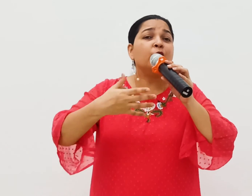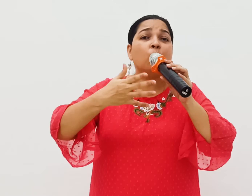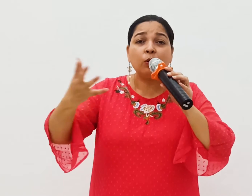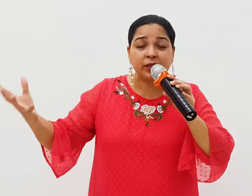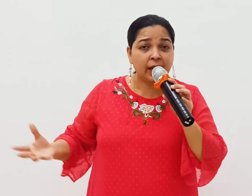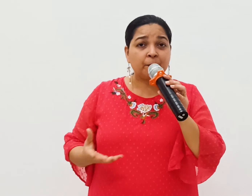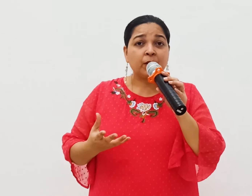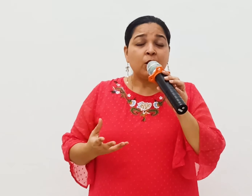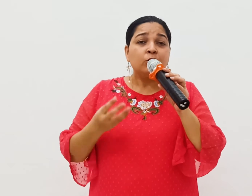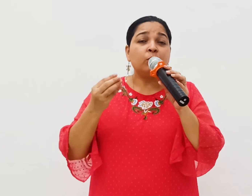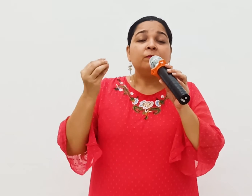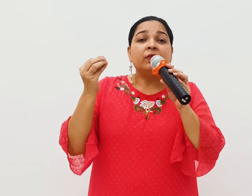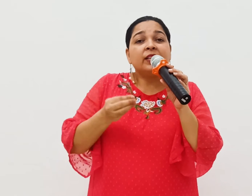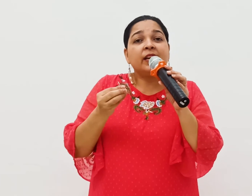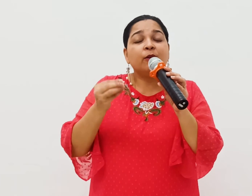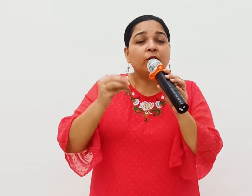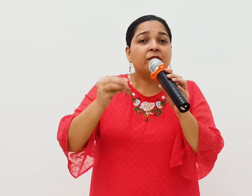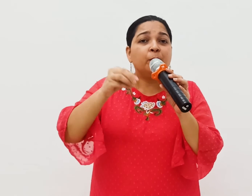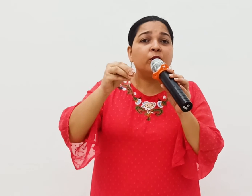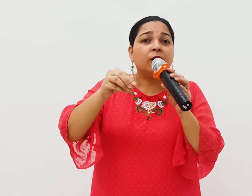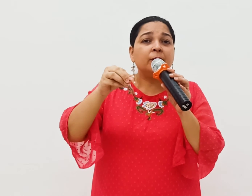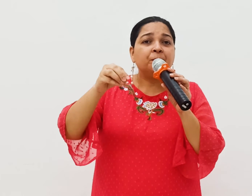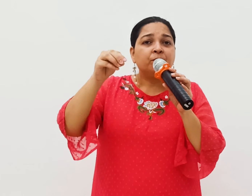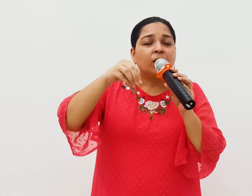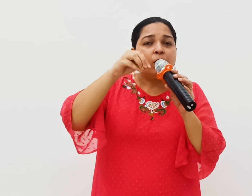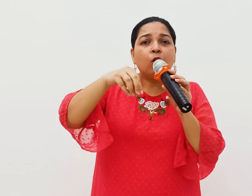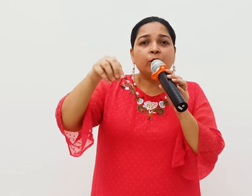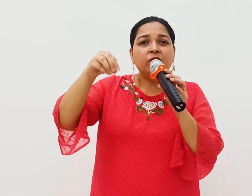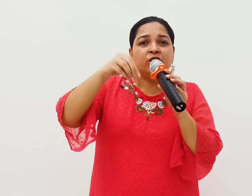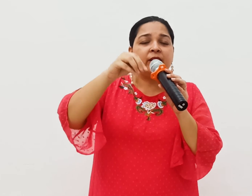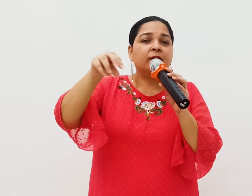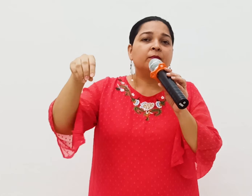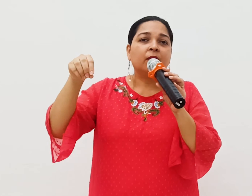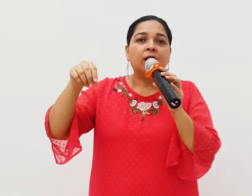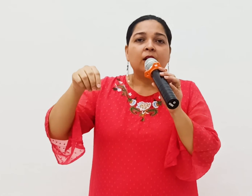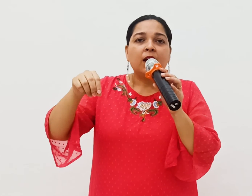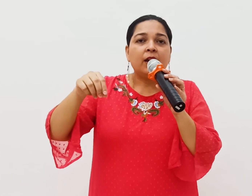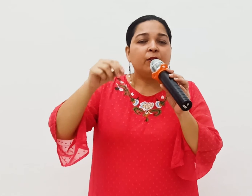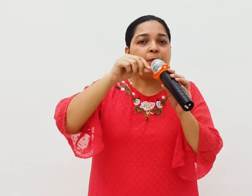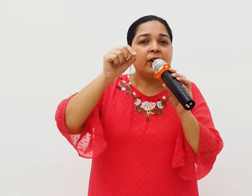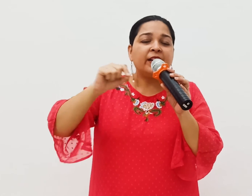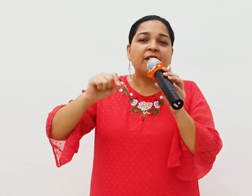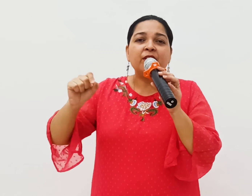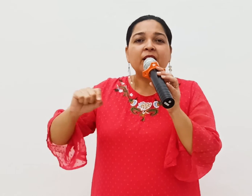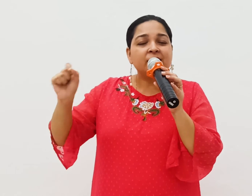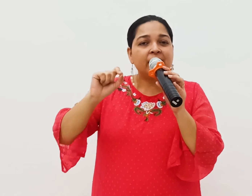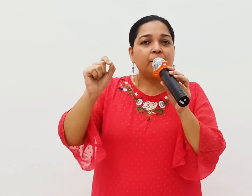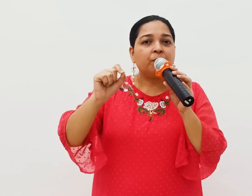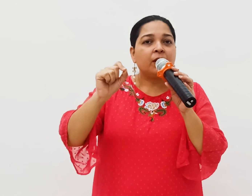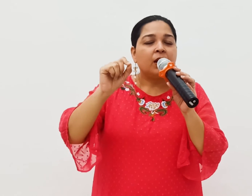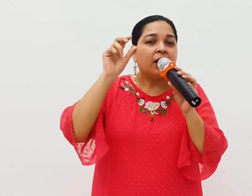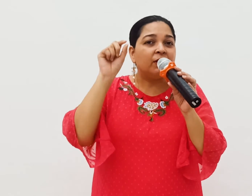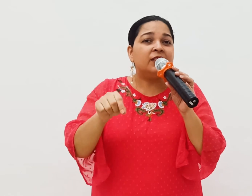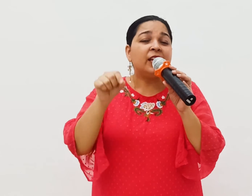responsible for the whole thing. So they said, okay, we'll put a lot, you know, chit, and we'll write everyone's